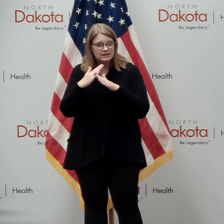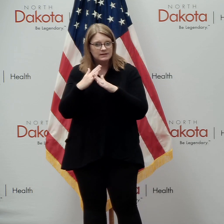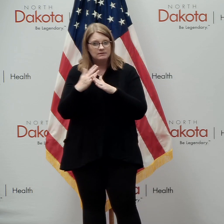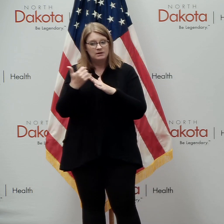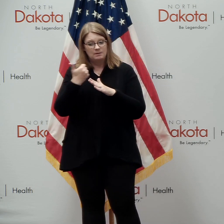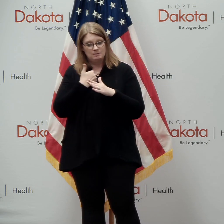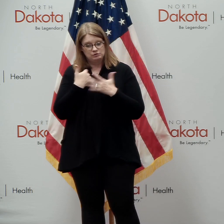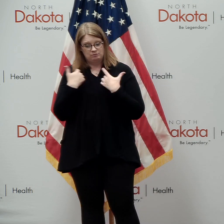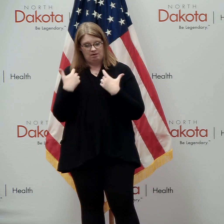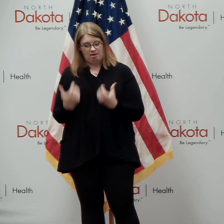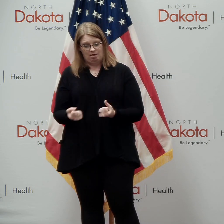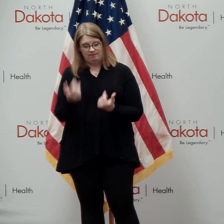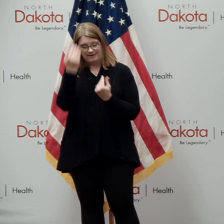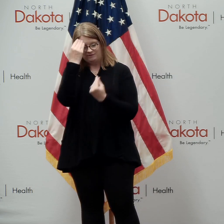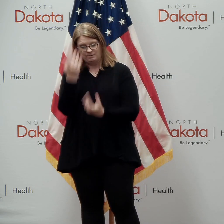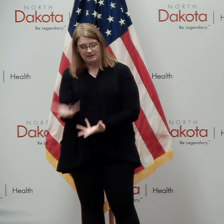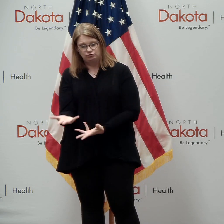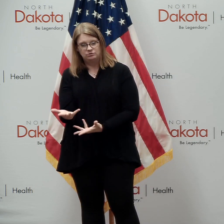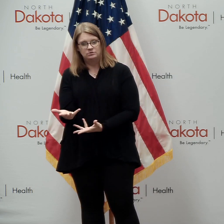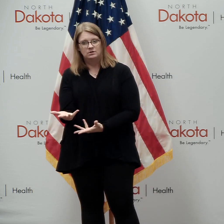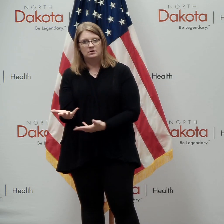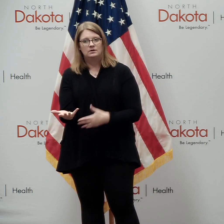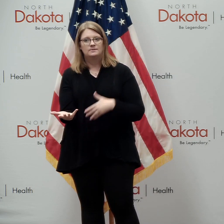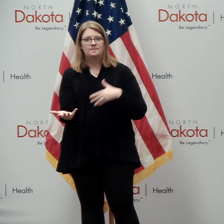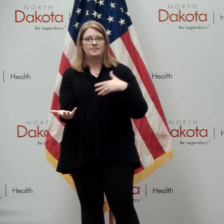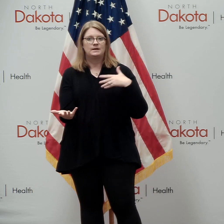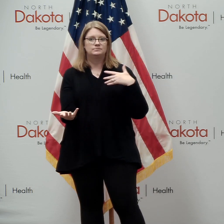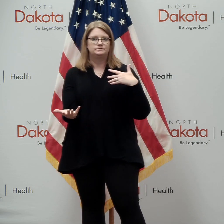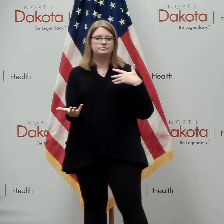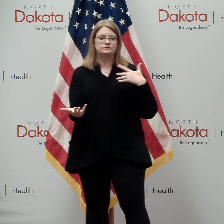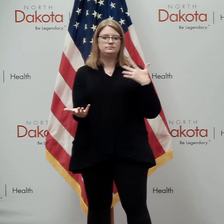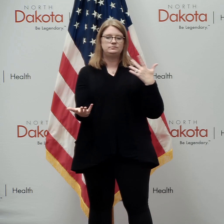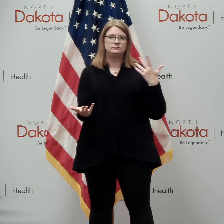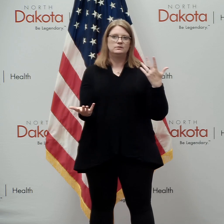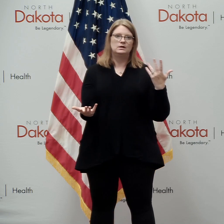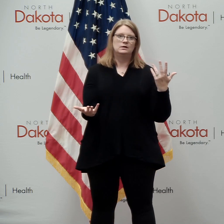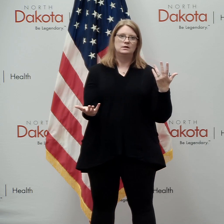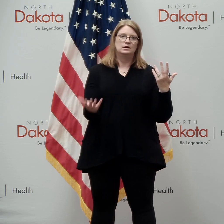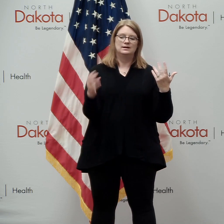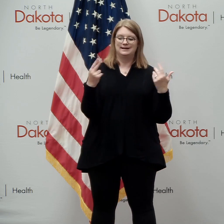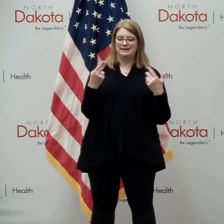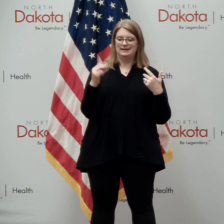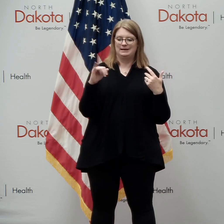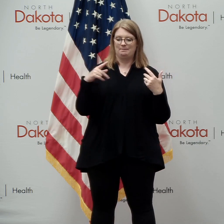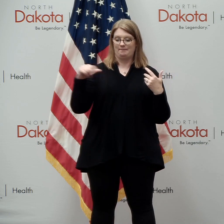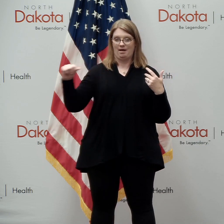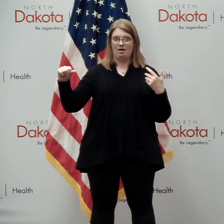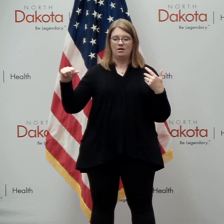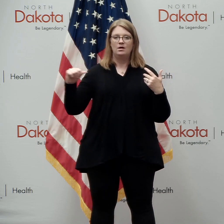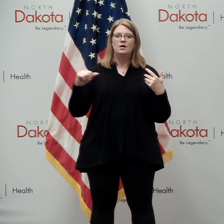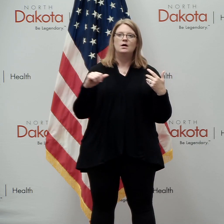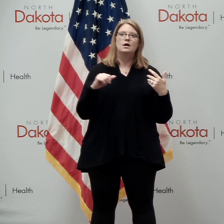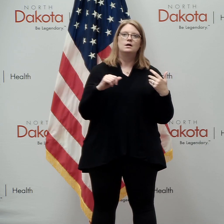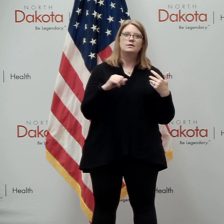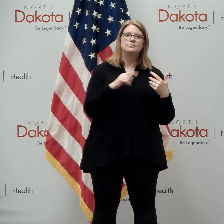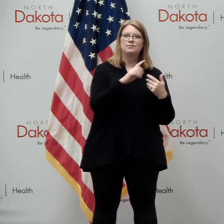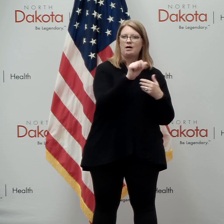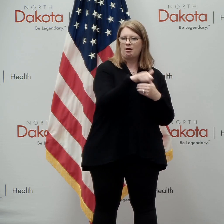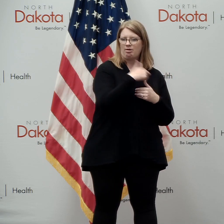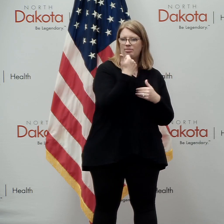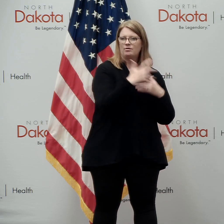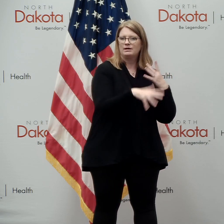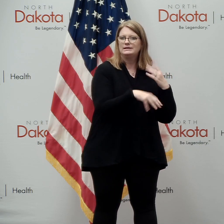personal health information, the Health Information Privacy Act, HIPAA. We run into other